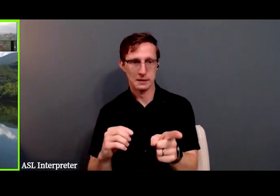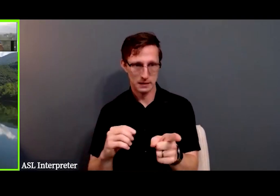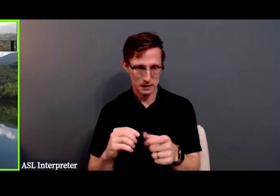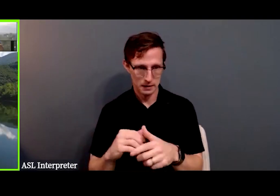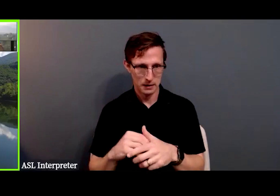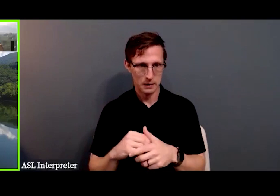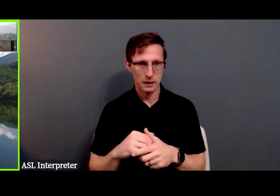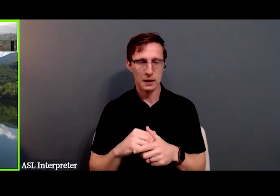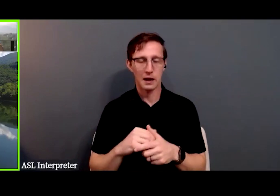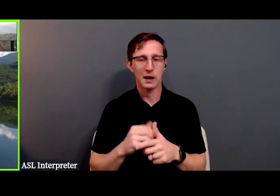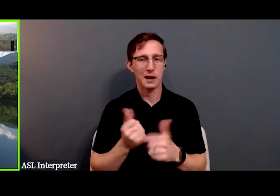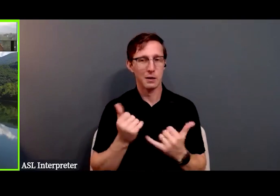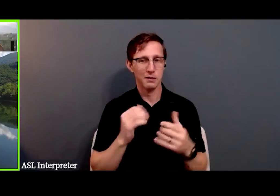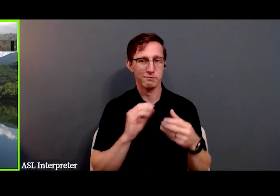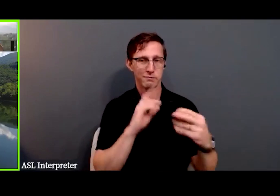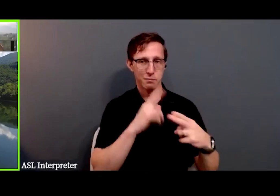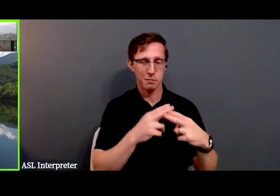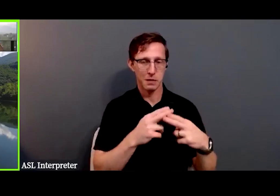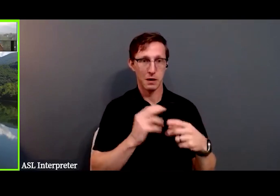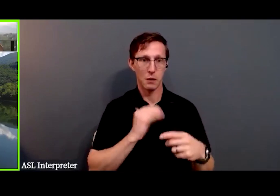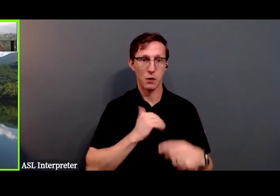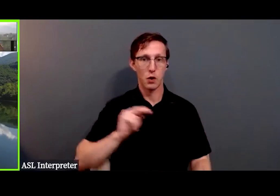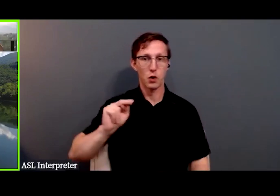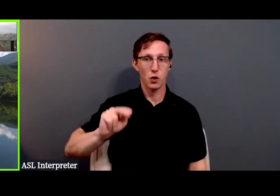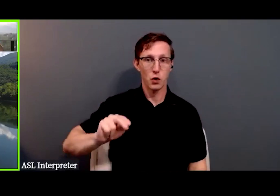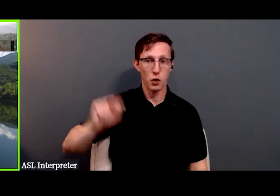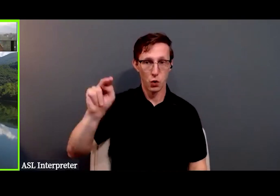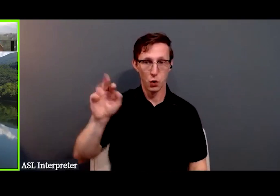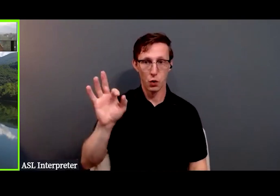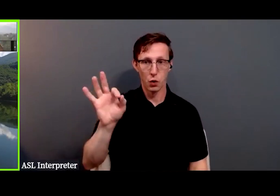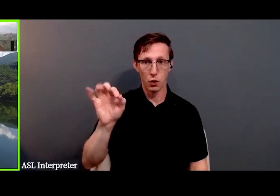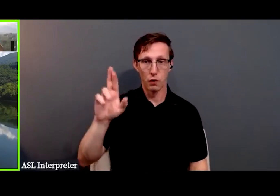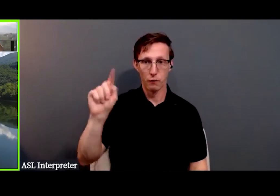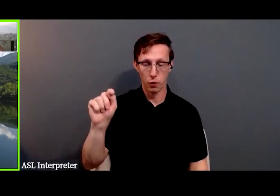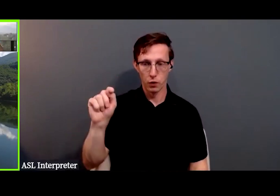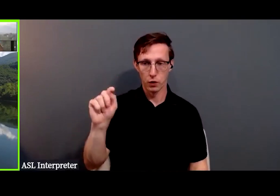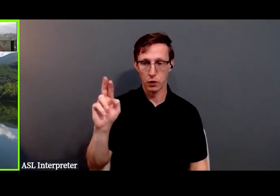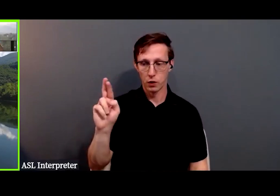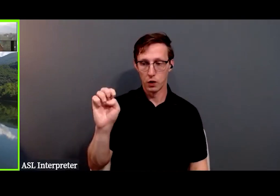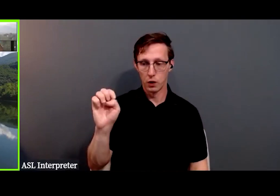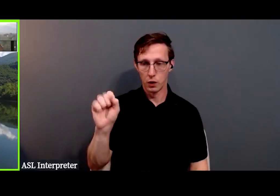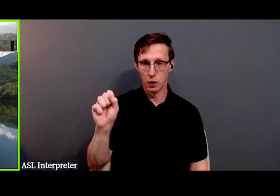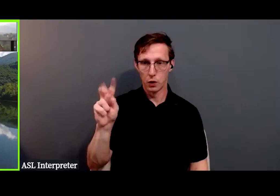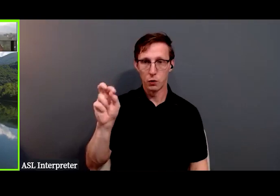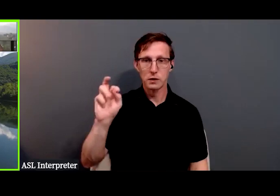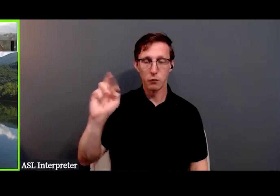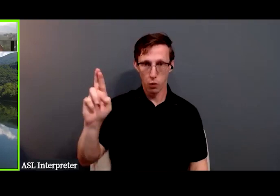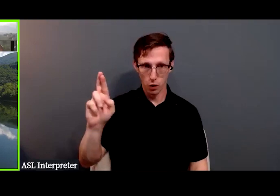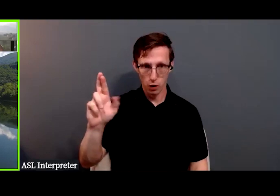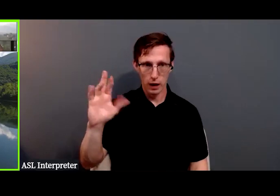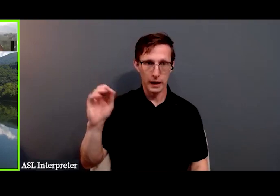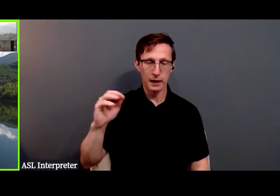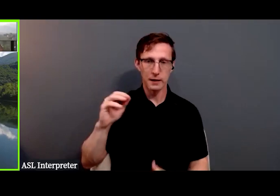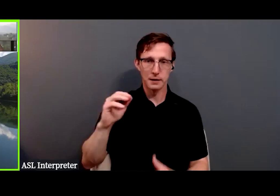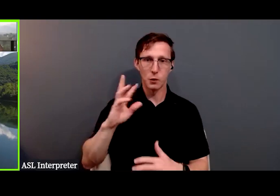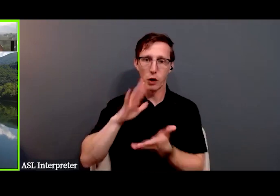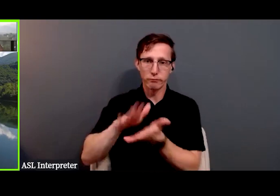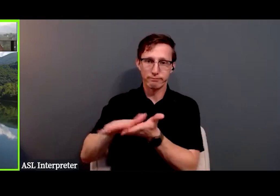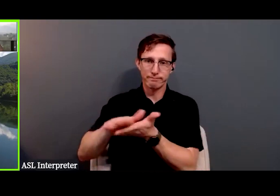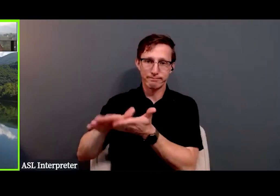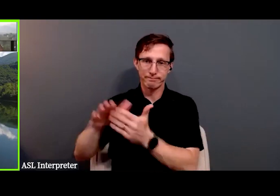take a few minutes to talk about the status of our North Fork Reservoir and Treatment Plant. So this is where the water comes